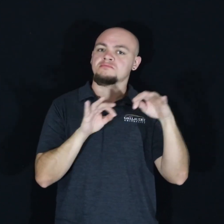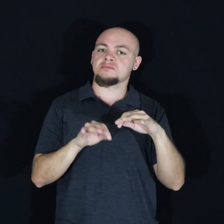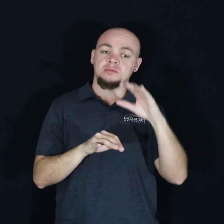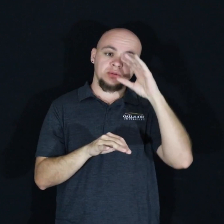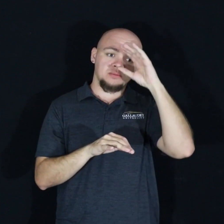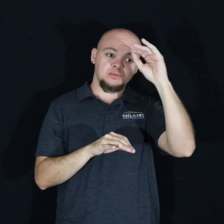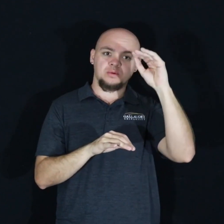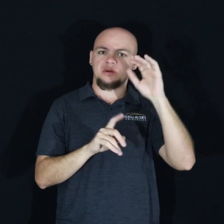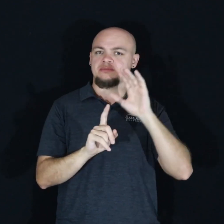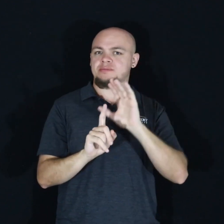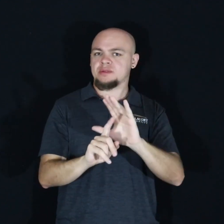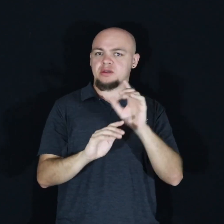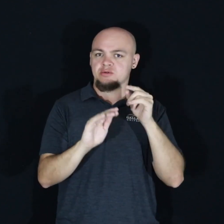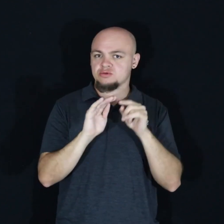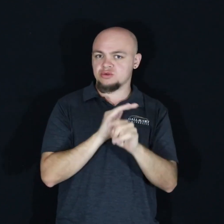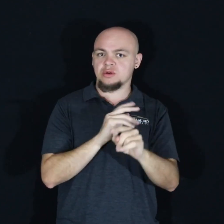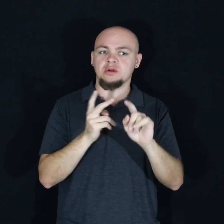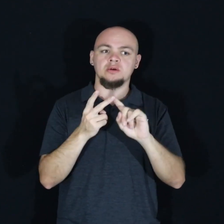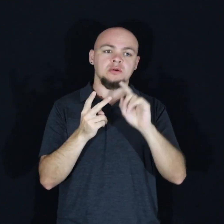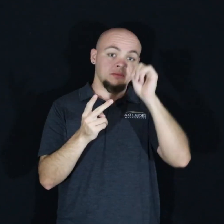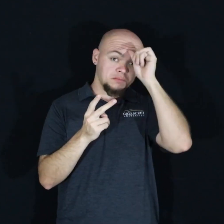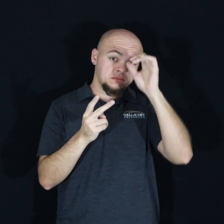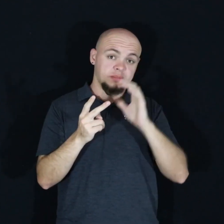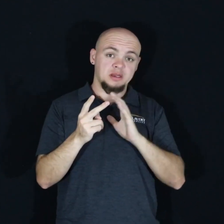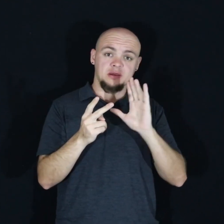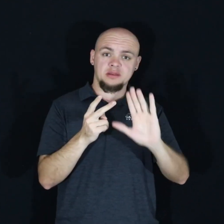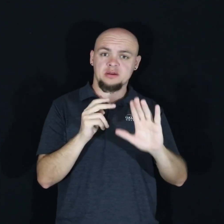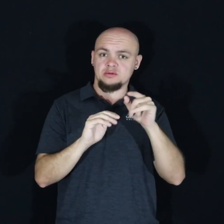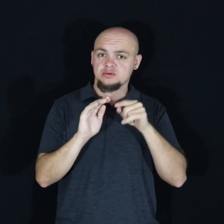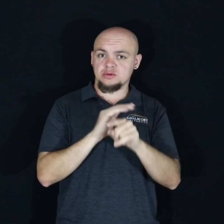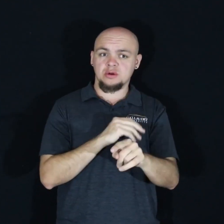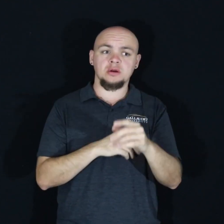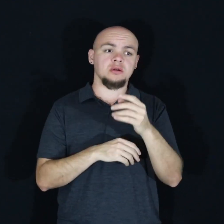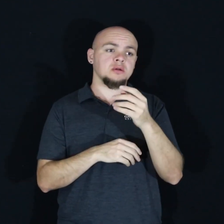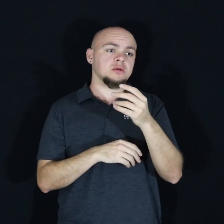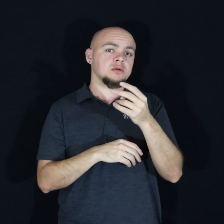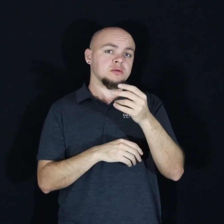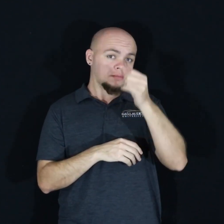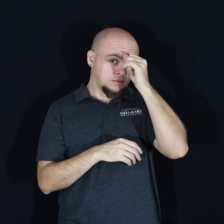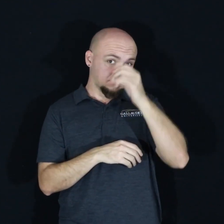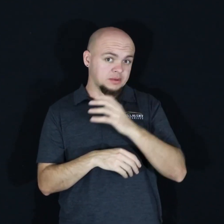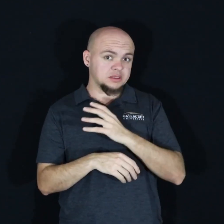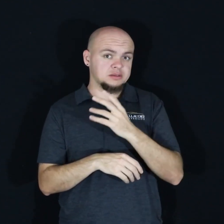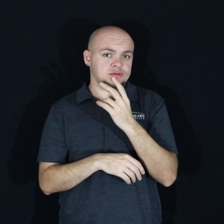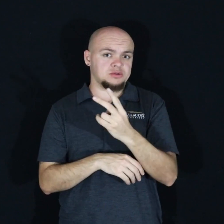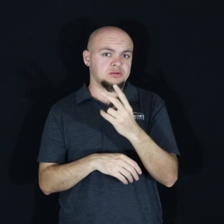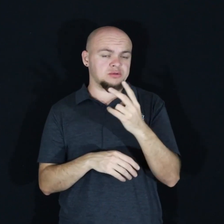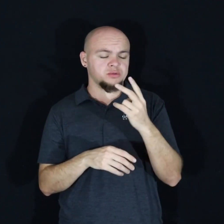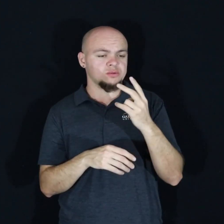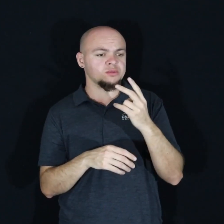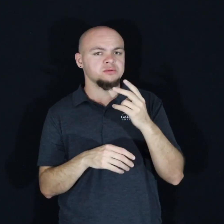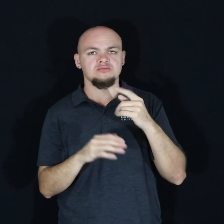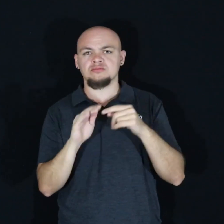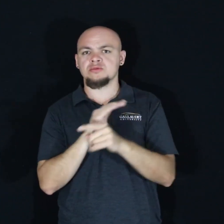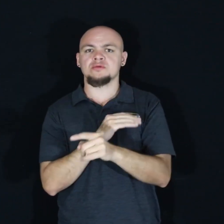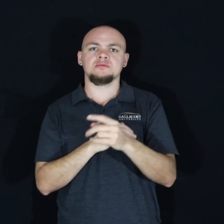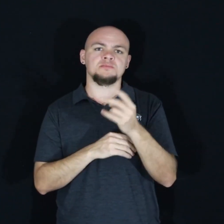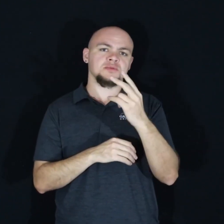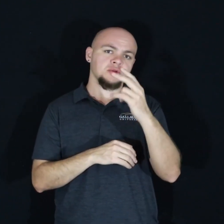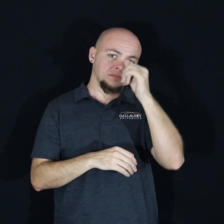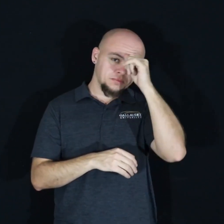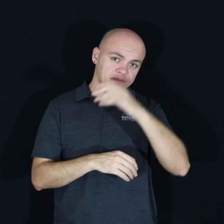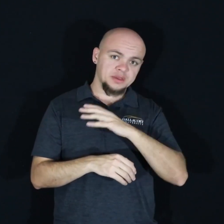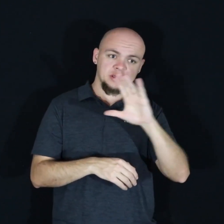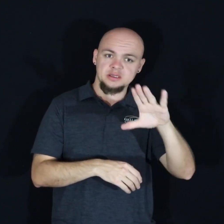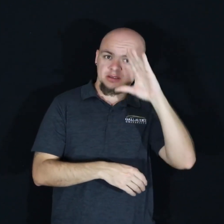boy or a man or 2 men who are friends, or a man and his son, or 2 men who are raising